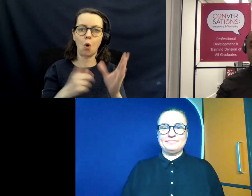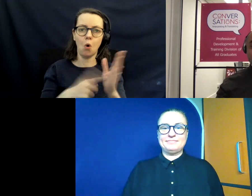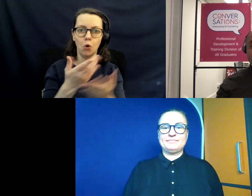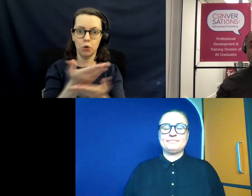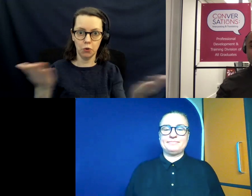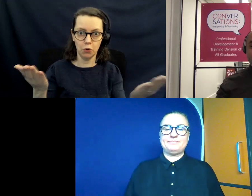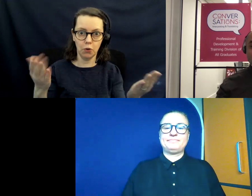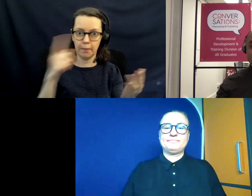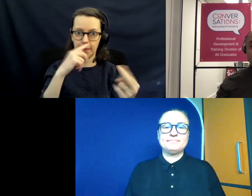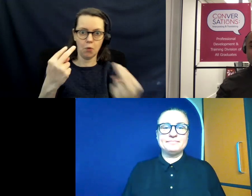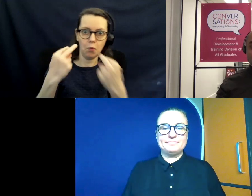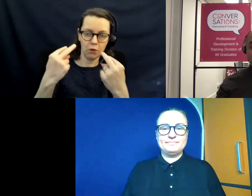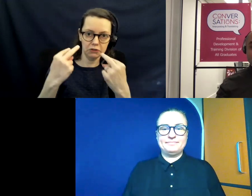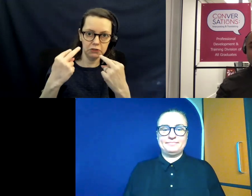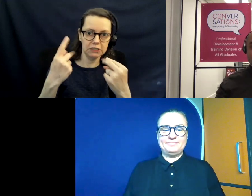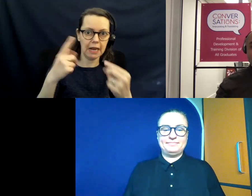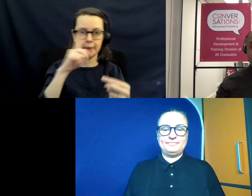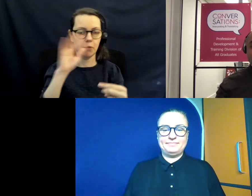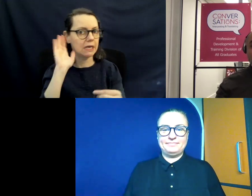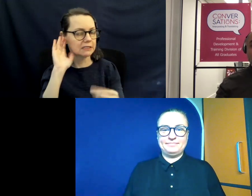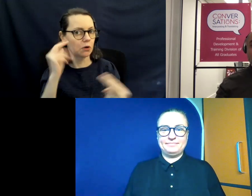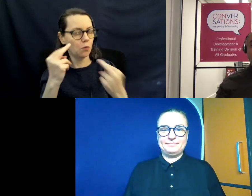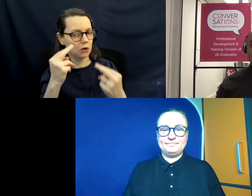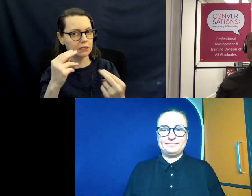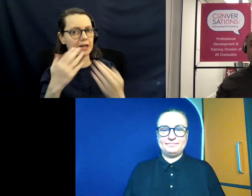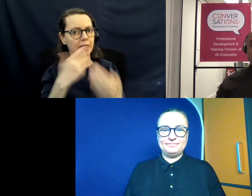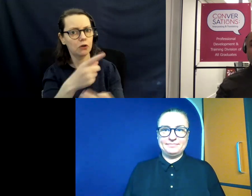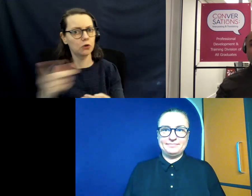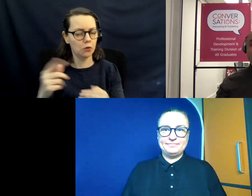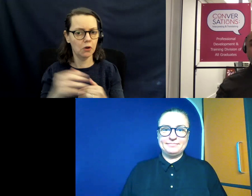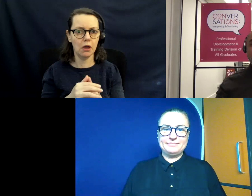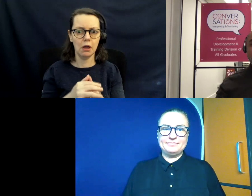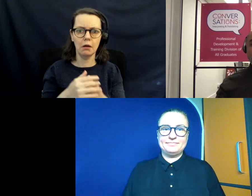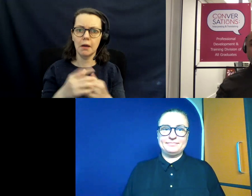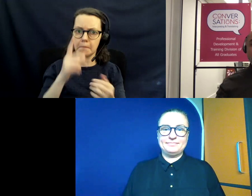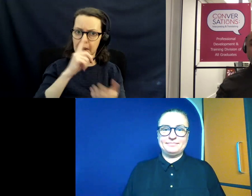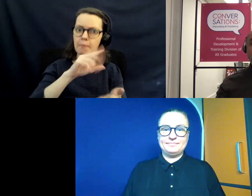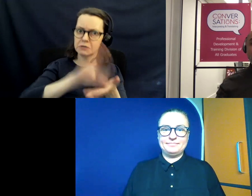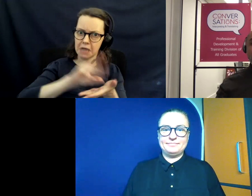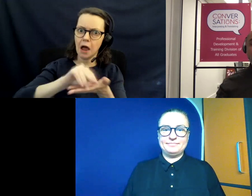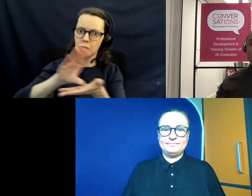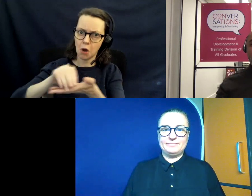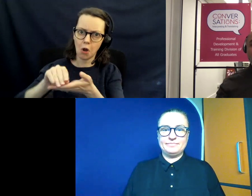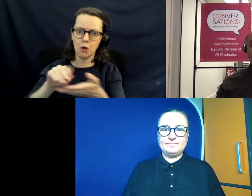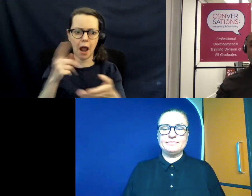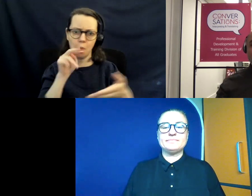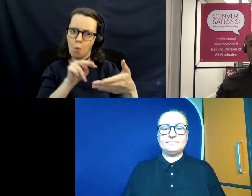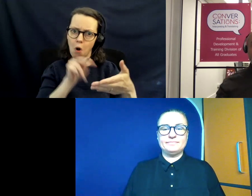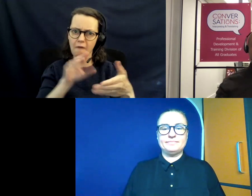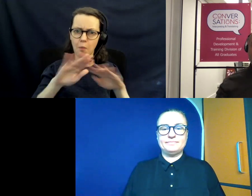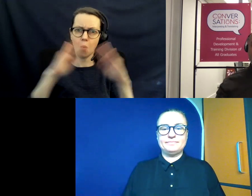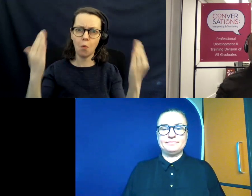there, all of our viewers and listeners. We have been getting downloads and views from all over the